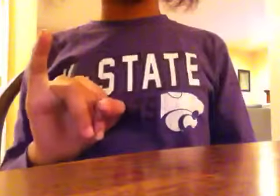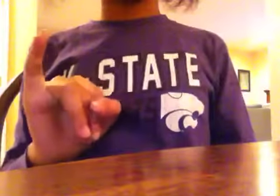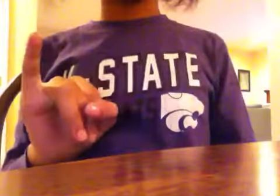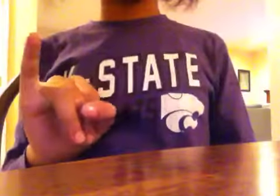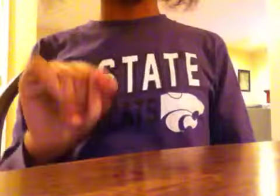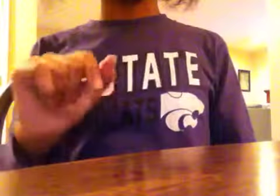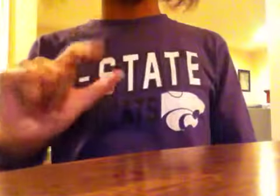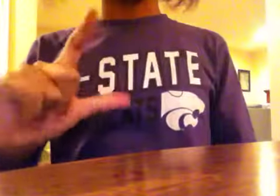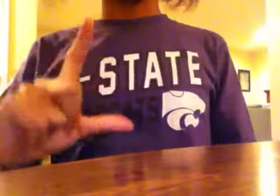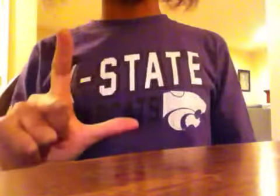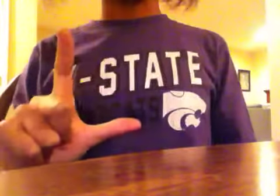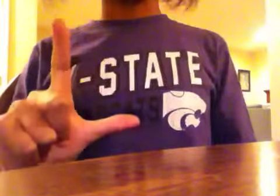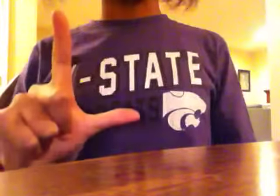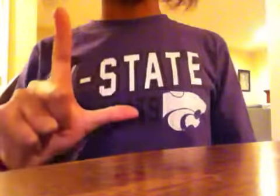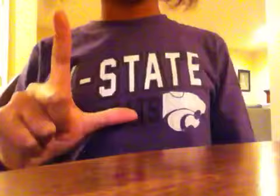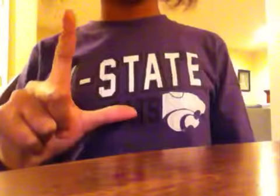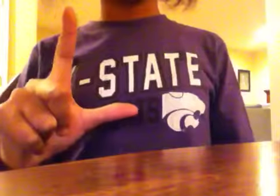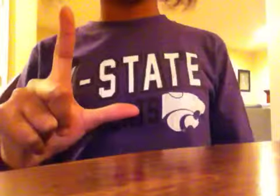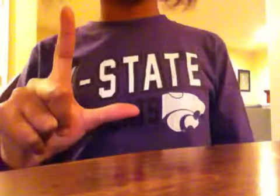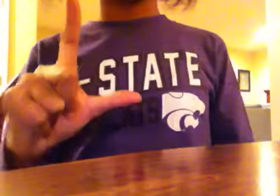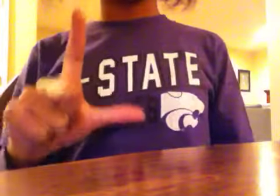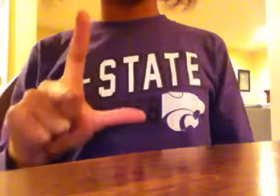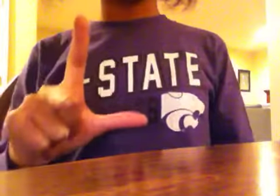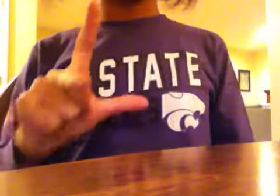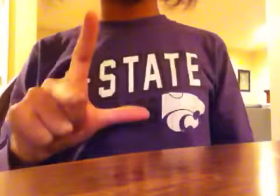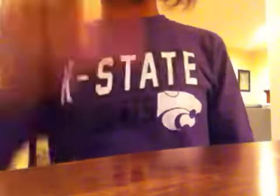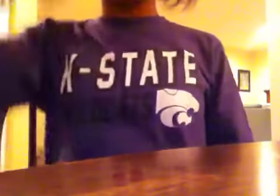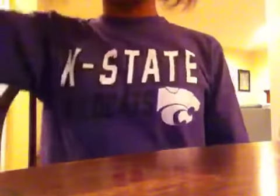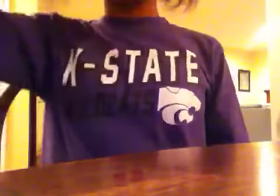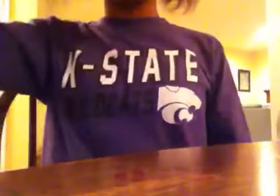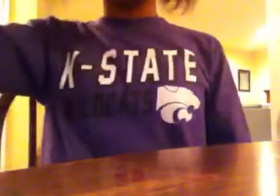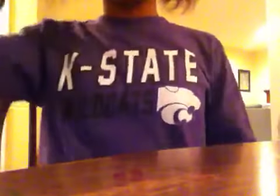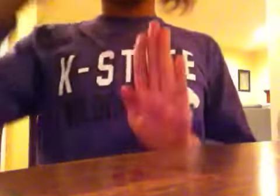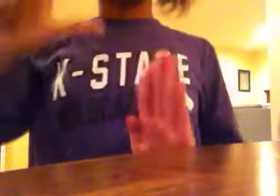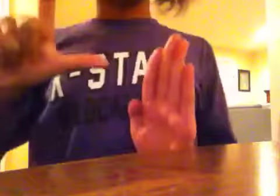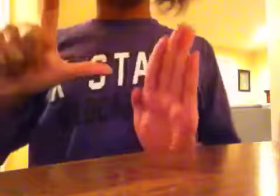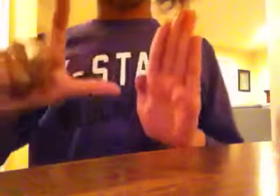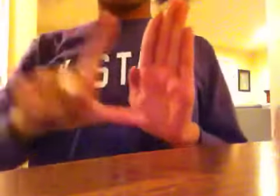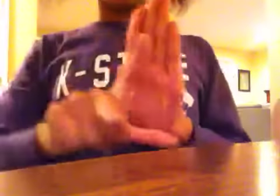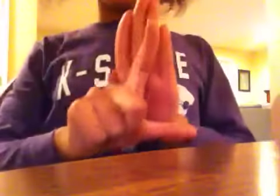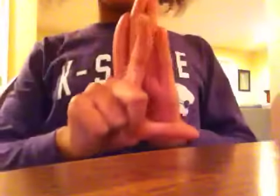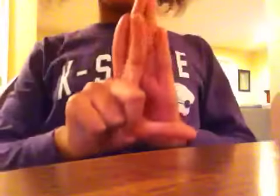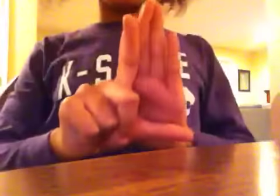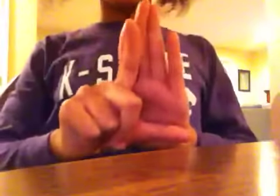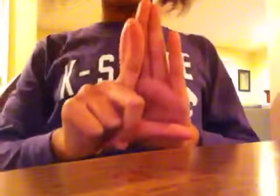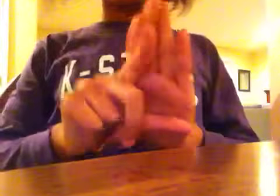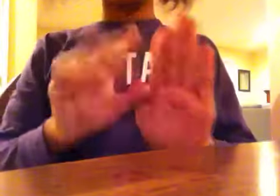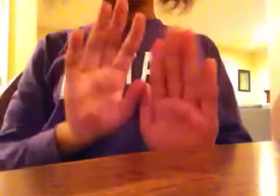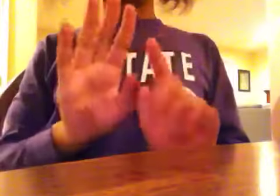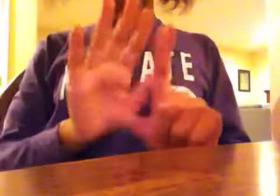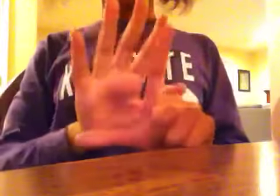L this is L like kid this is your head loser what's that